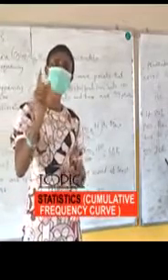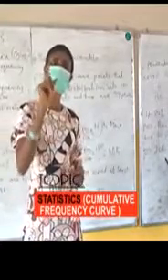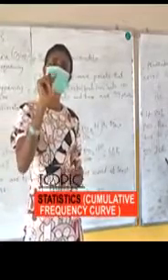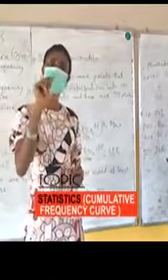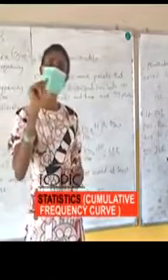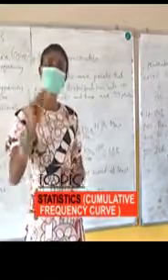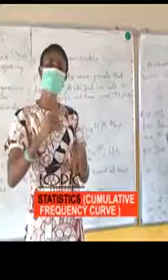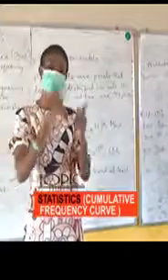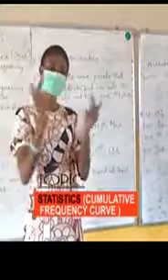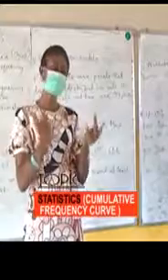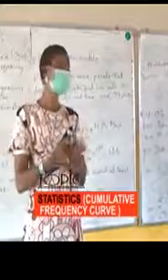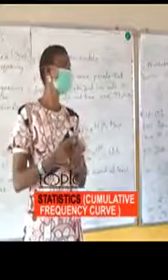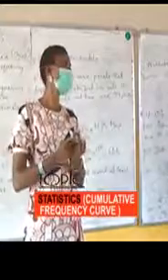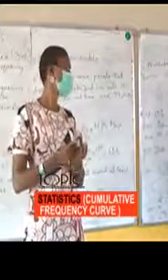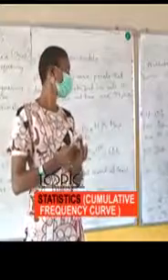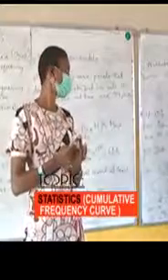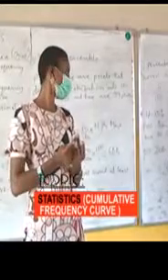the 20th position.